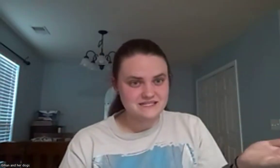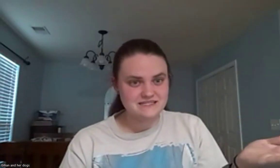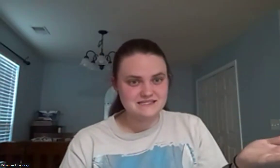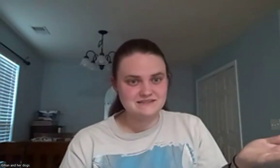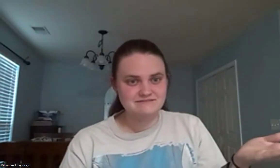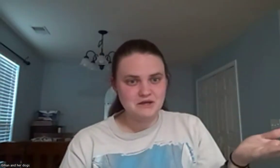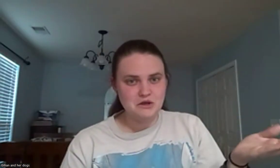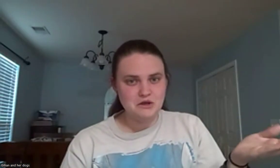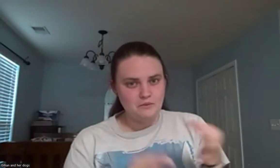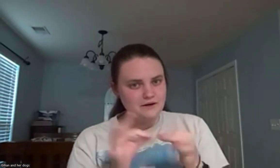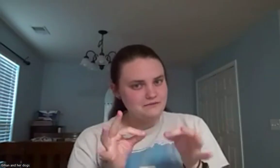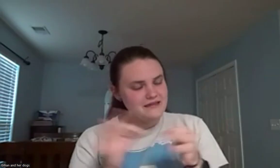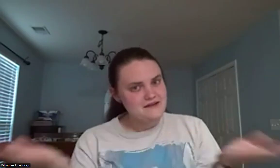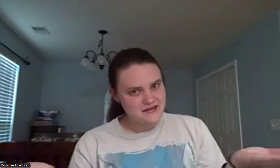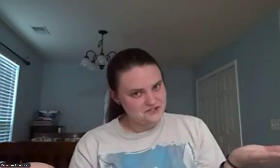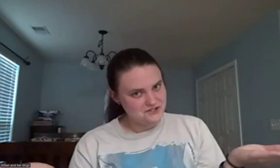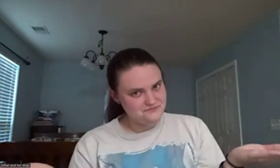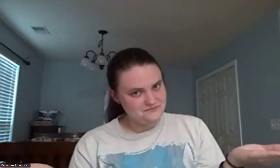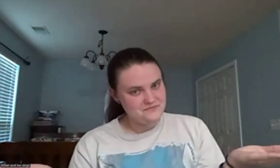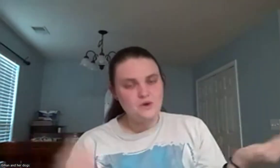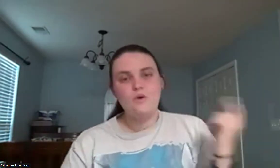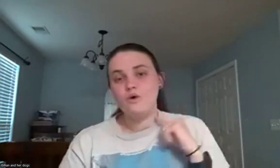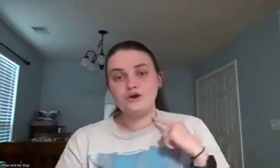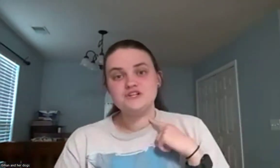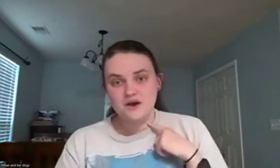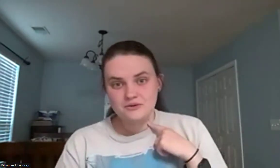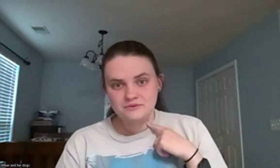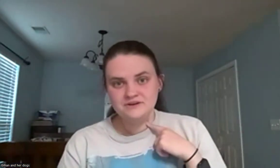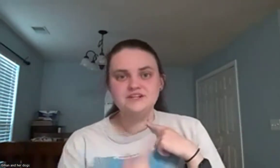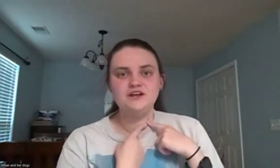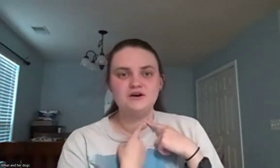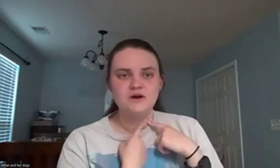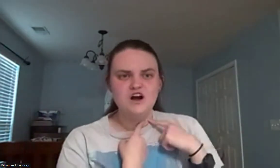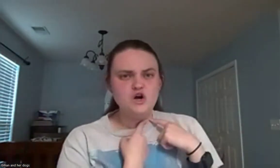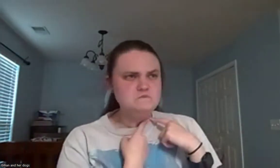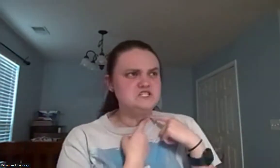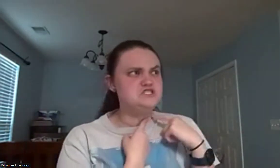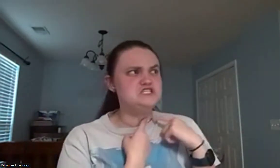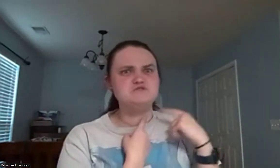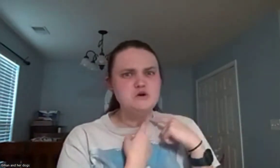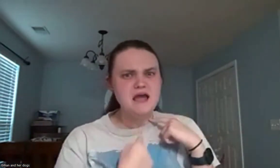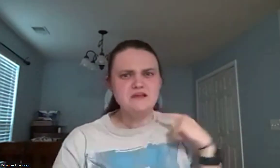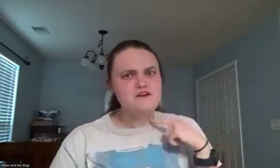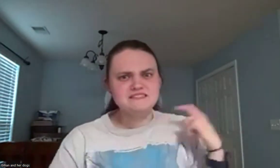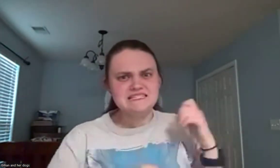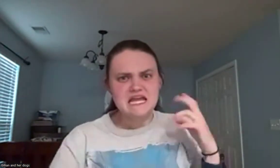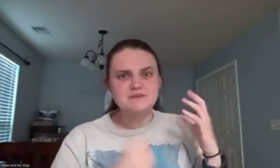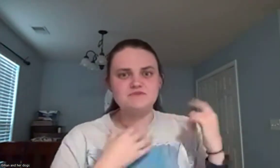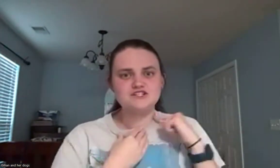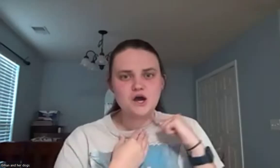sentence. We don't really have that here. Or our tone, oh my goodness, I'm so mad we lost this game. That tone